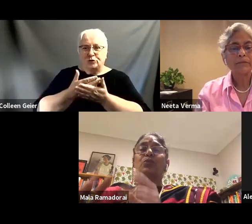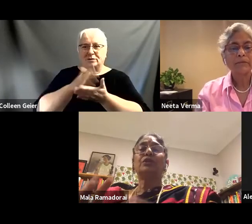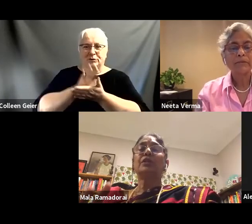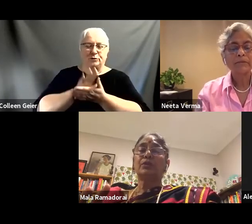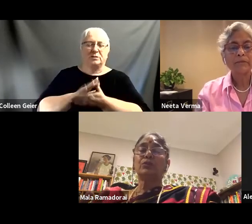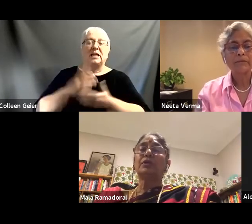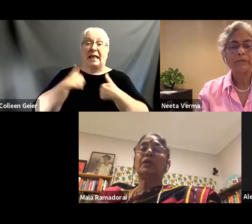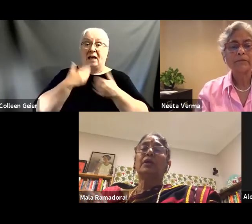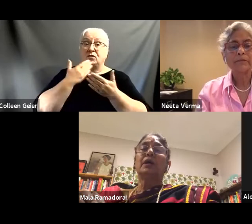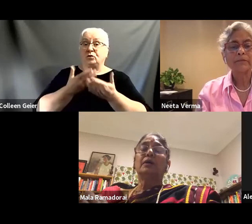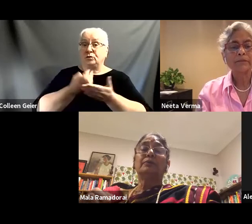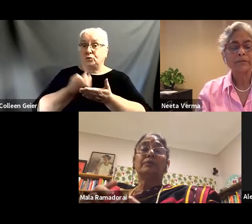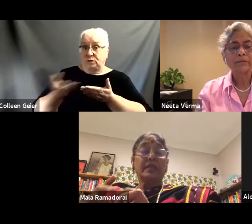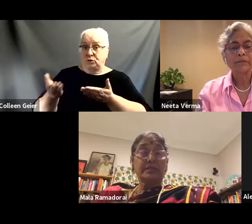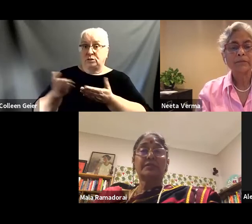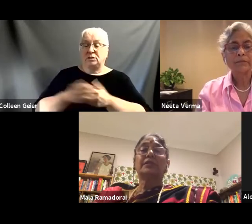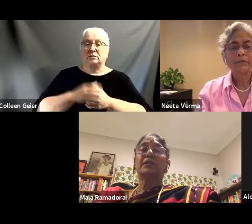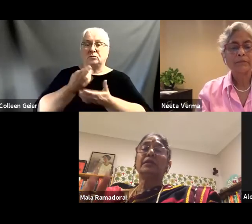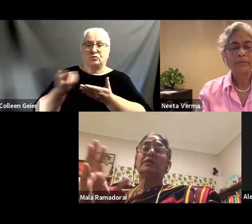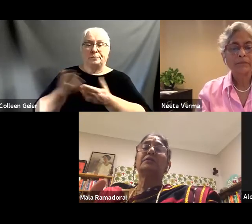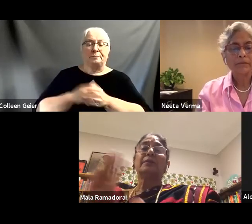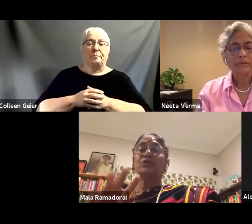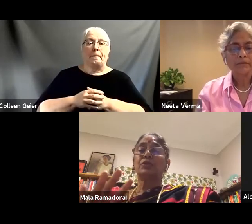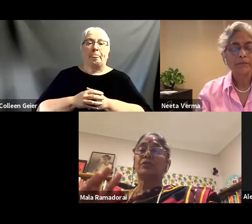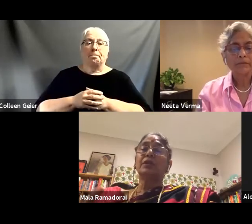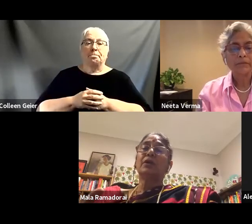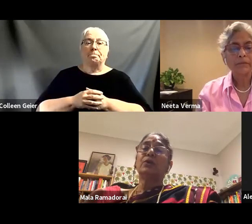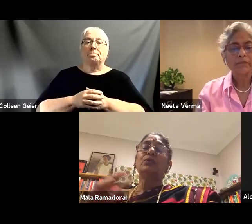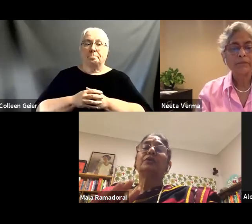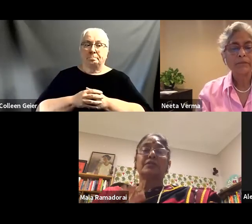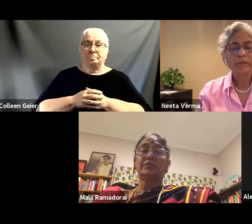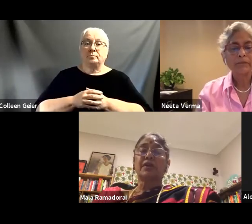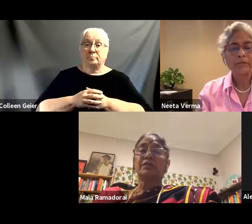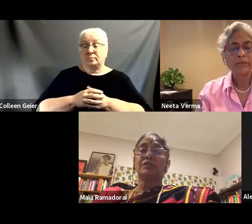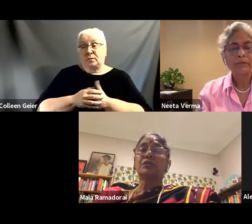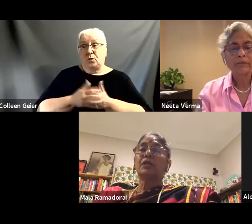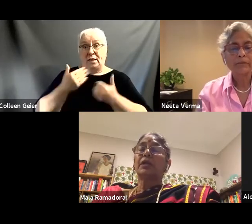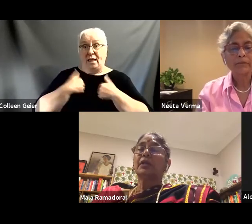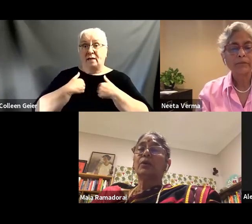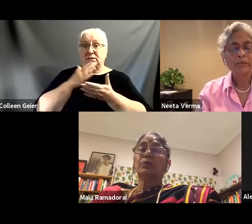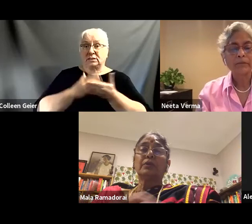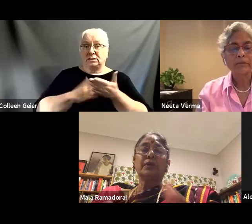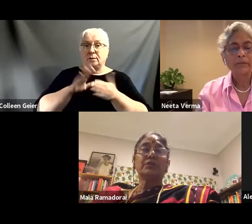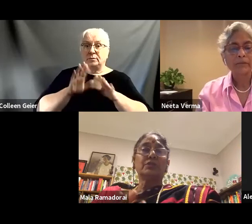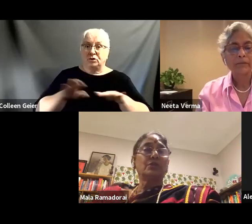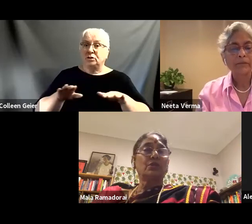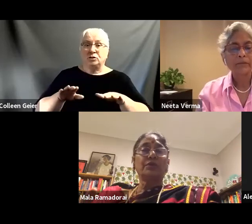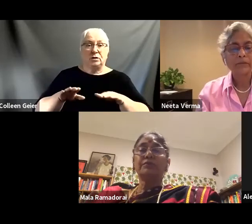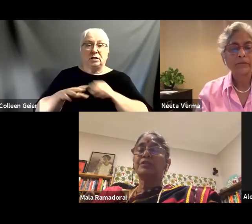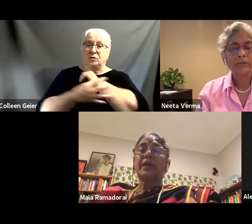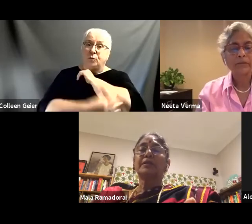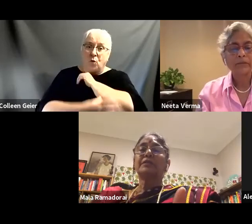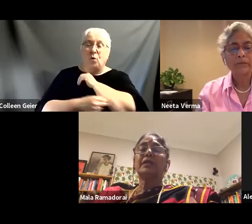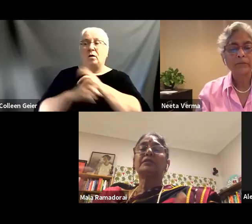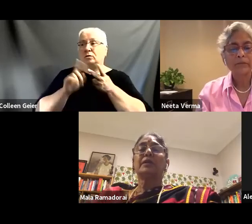resources would include necessarily some children who are disadvantaged. Now, there was a lot